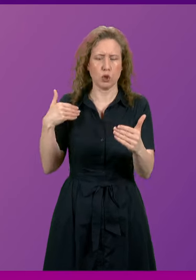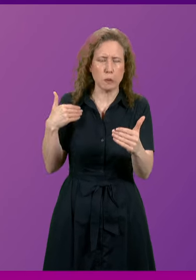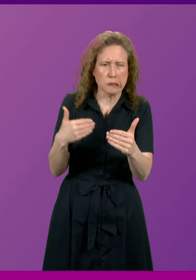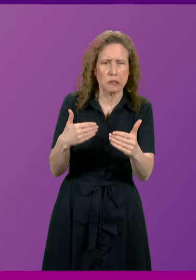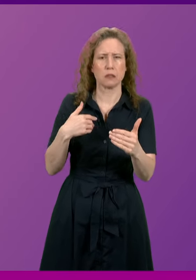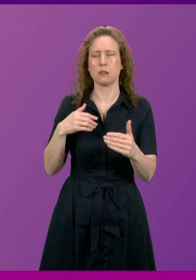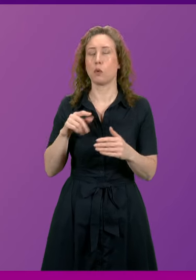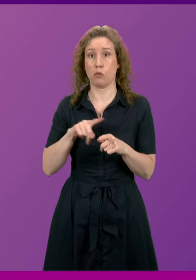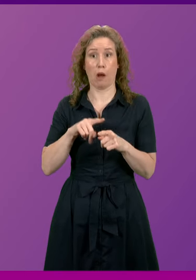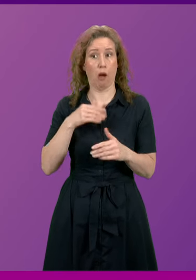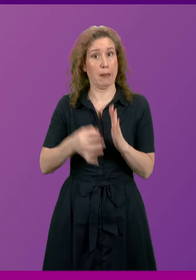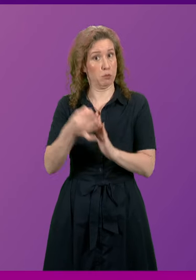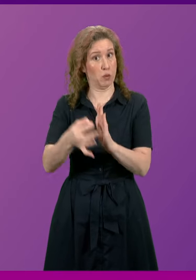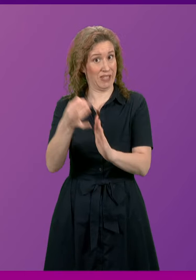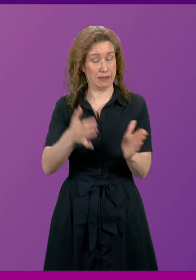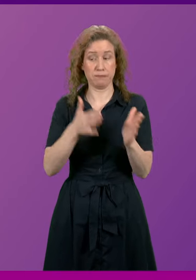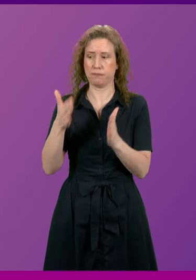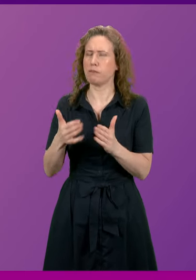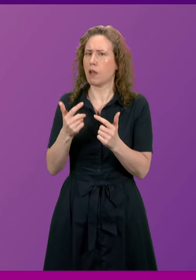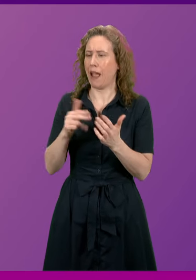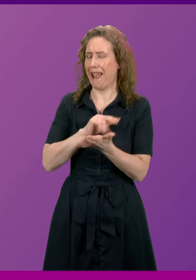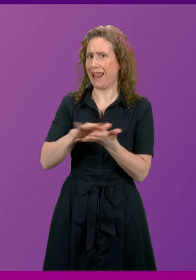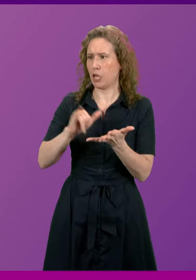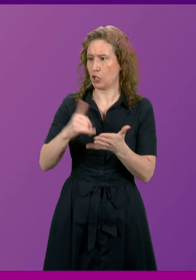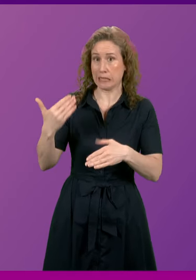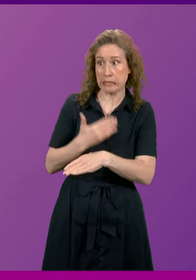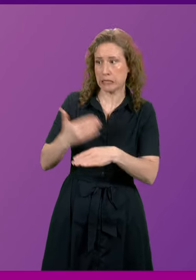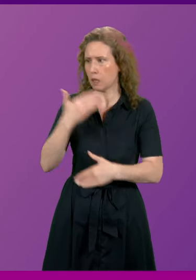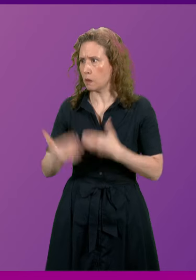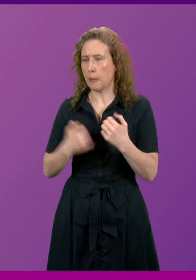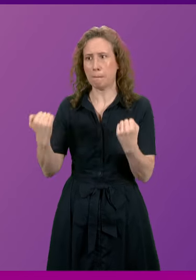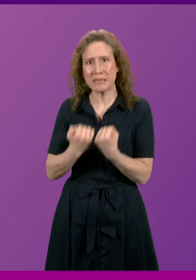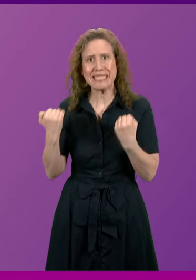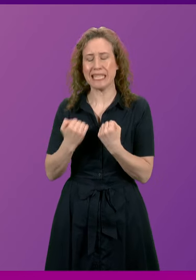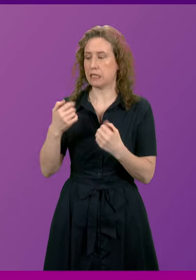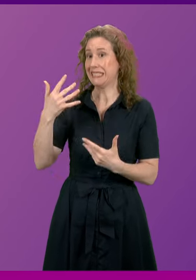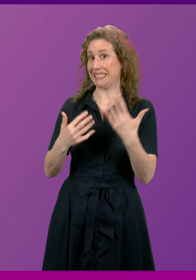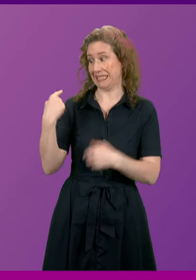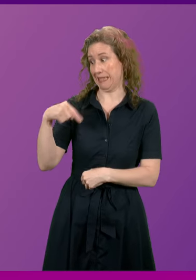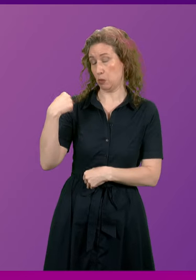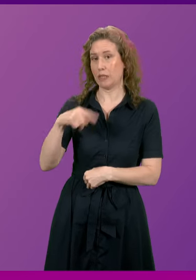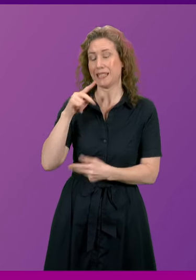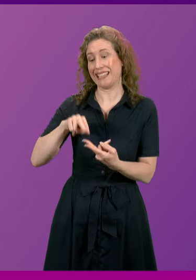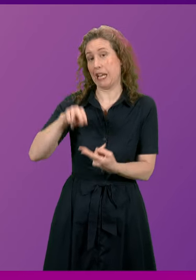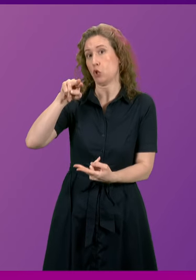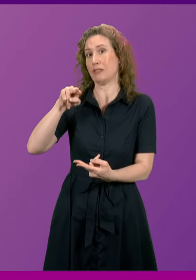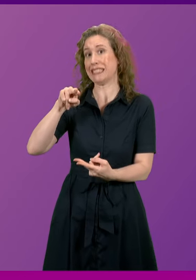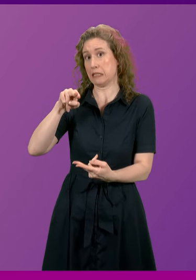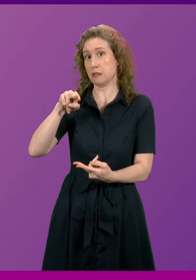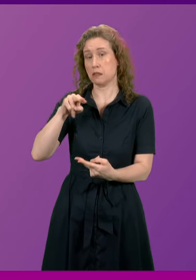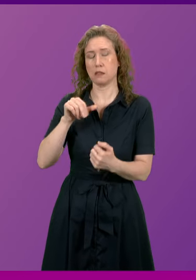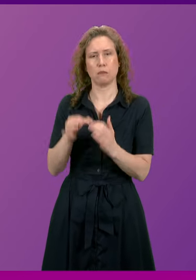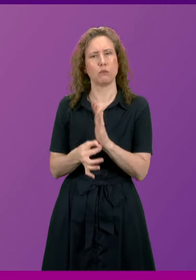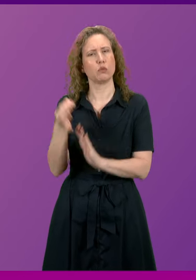relation to the volume of activity within the National Health Service, the statistics this week indicate an increase in the